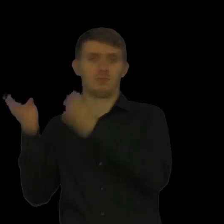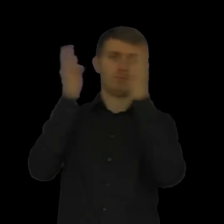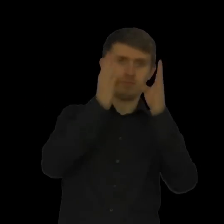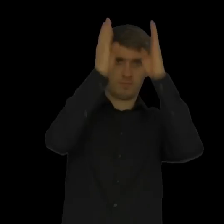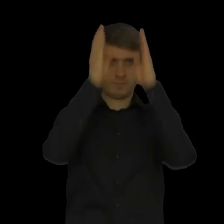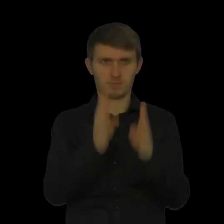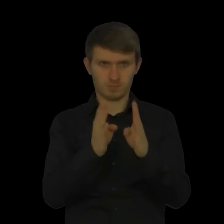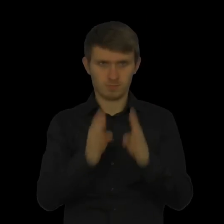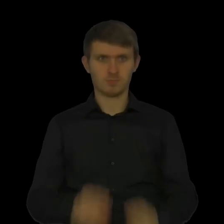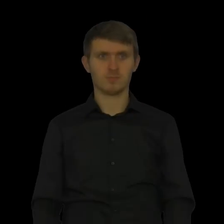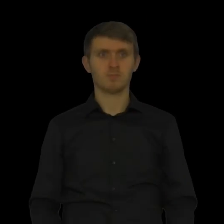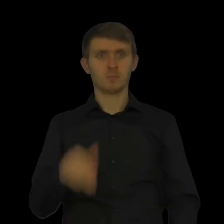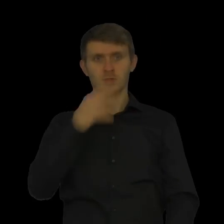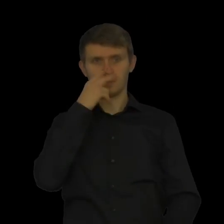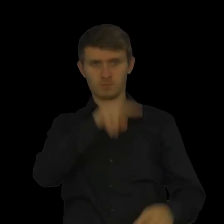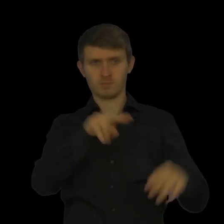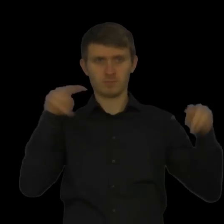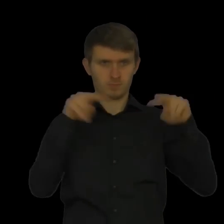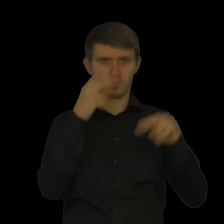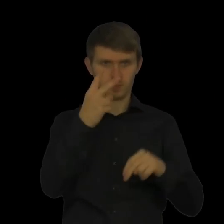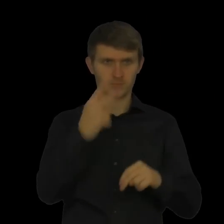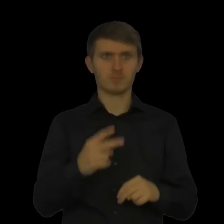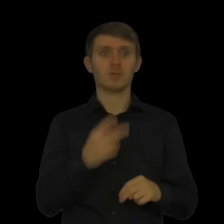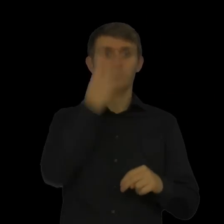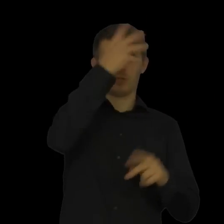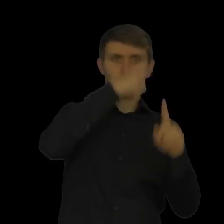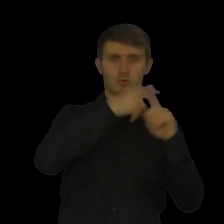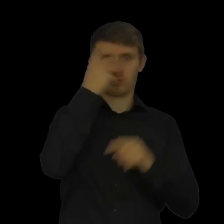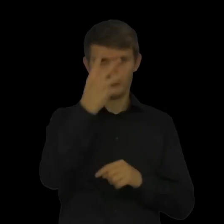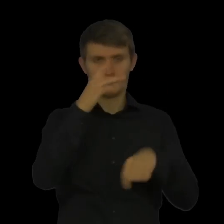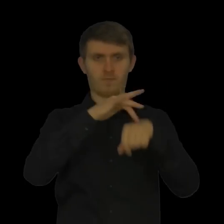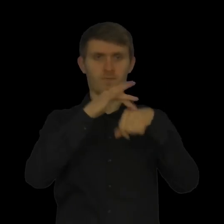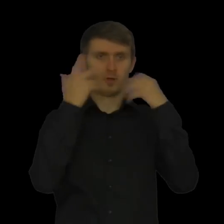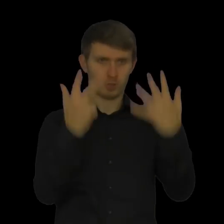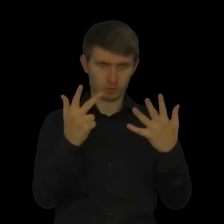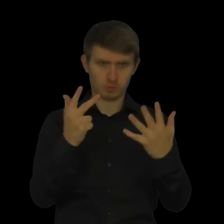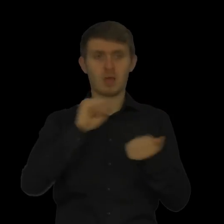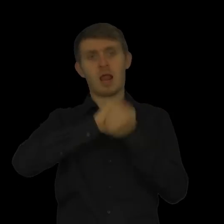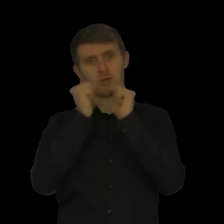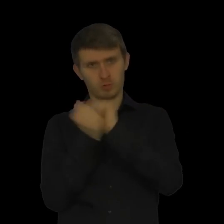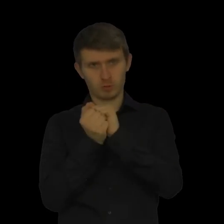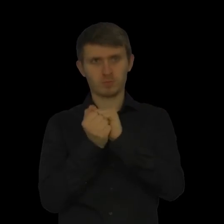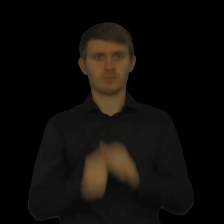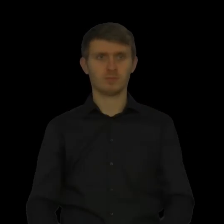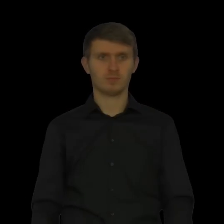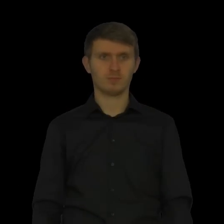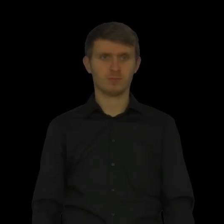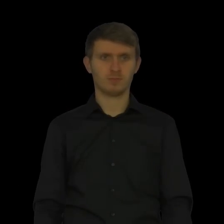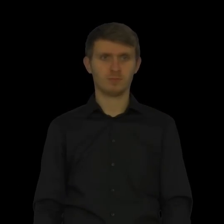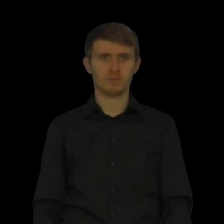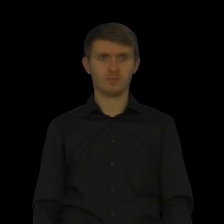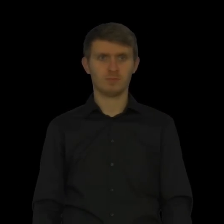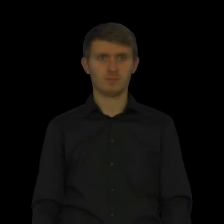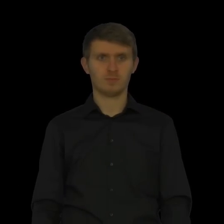then you have you go to the 10's place. And there's two ways to think about it. You could view this as 4 + 4 is equal